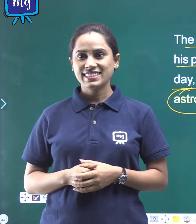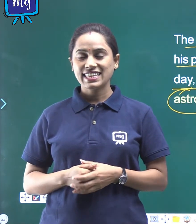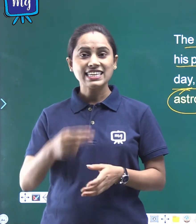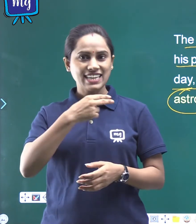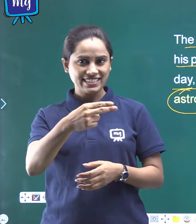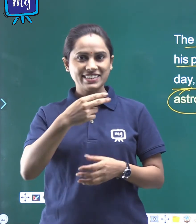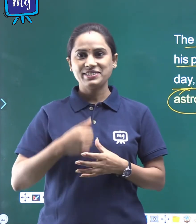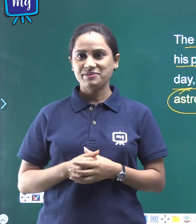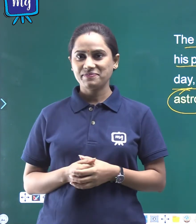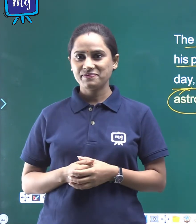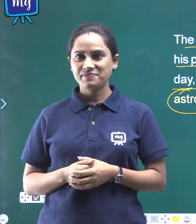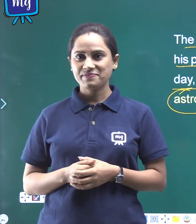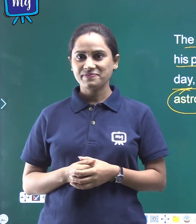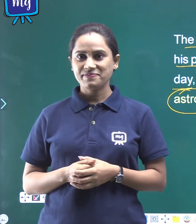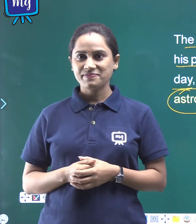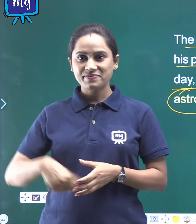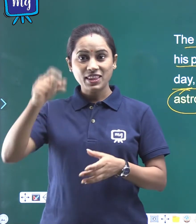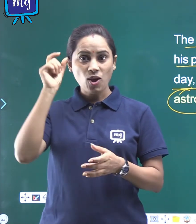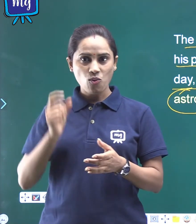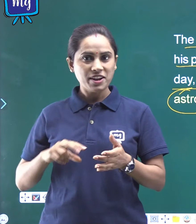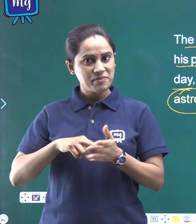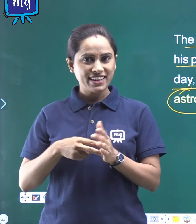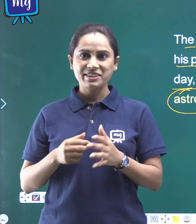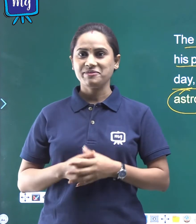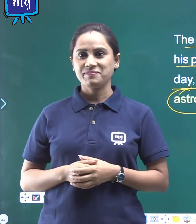Shastri ji. Word meaning